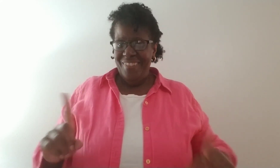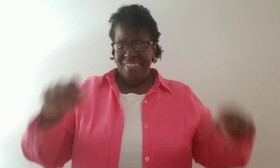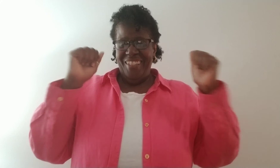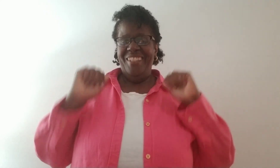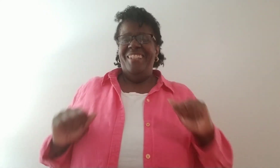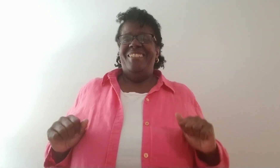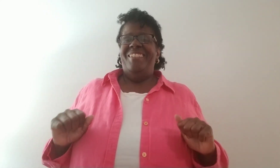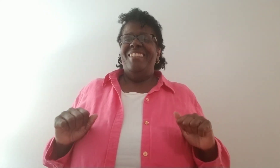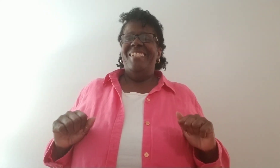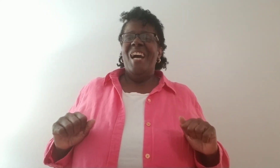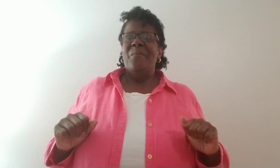Good. Good job.